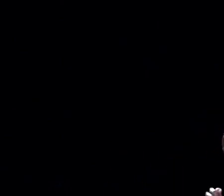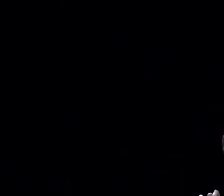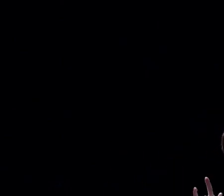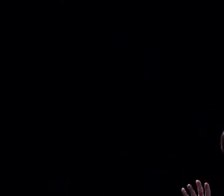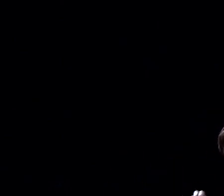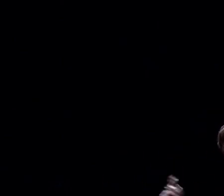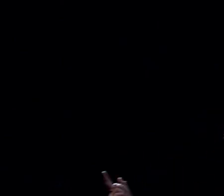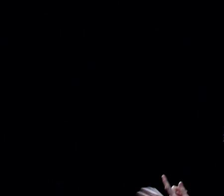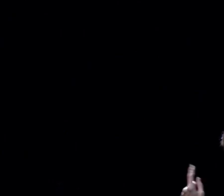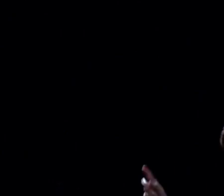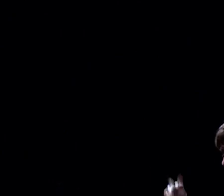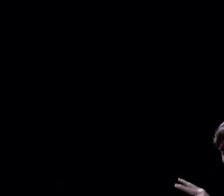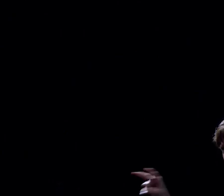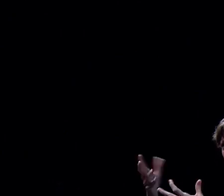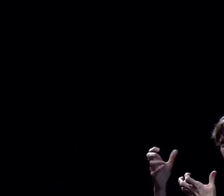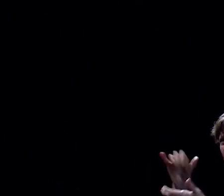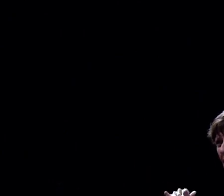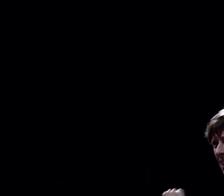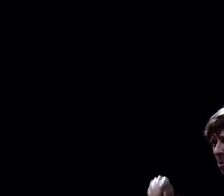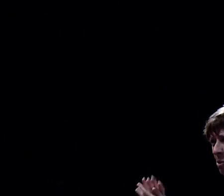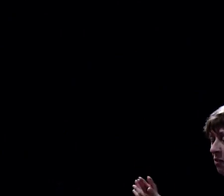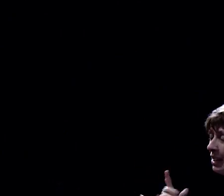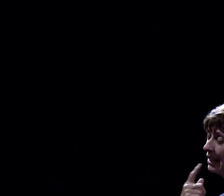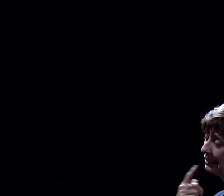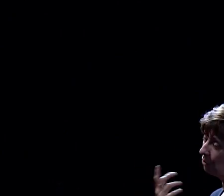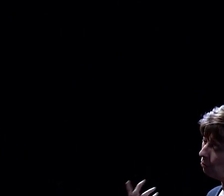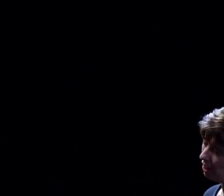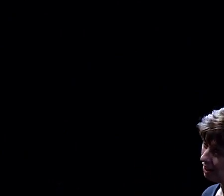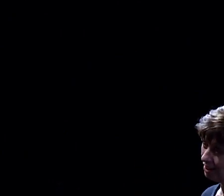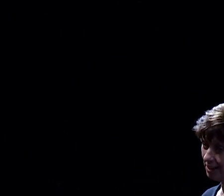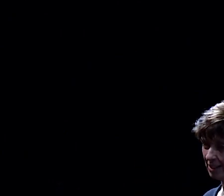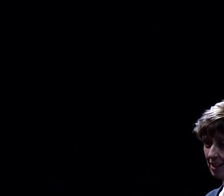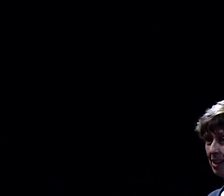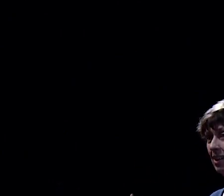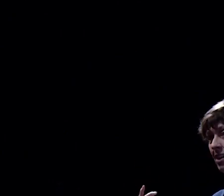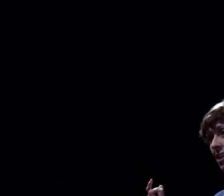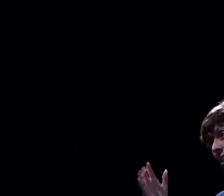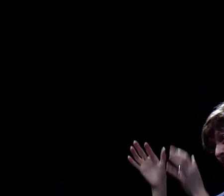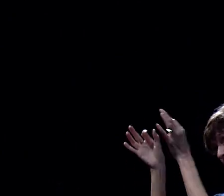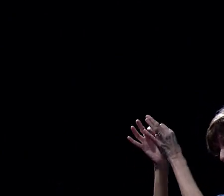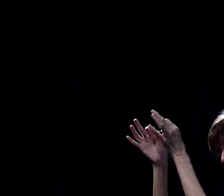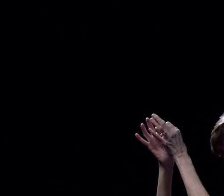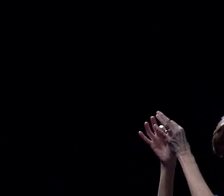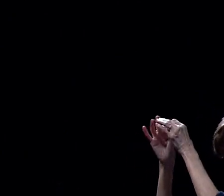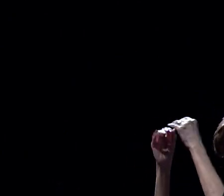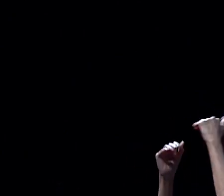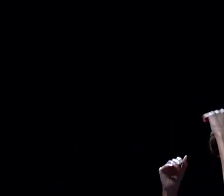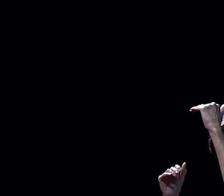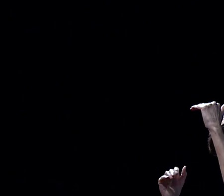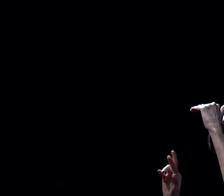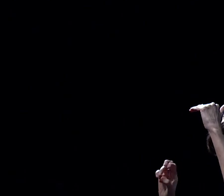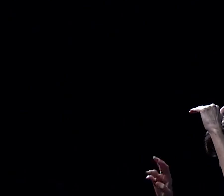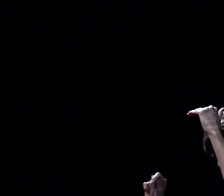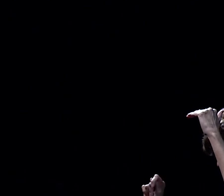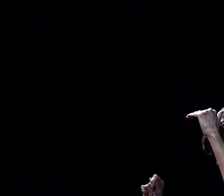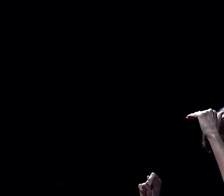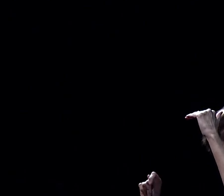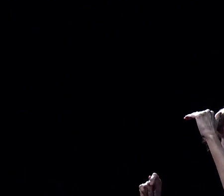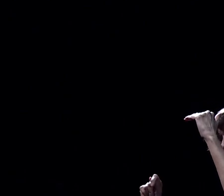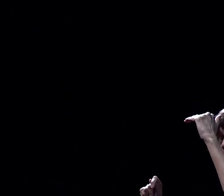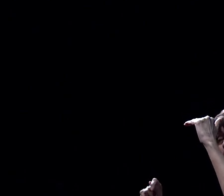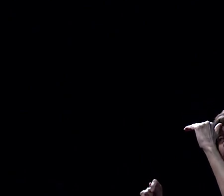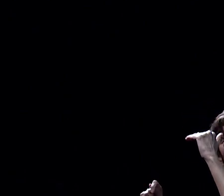And I told them, I said, "Well, the price is here if you just rent everything, but it's